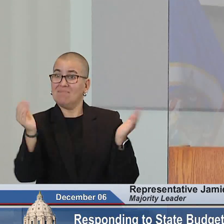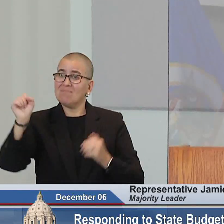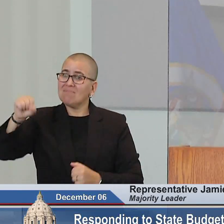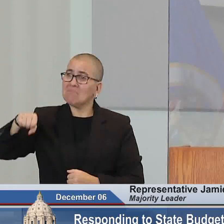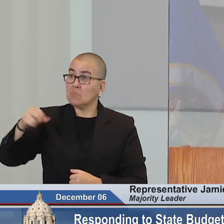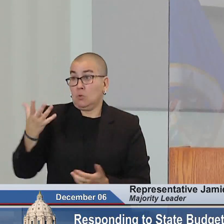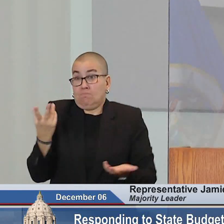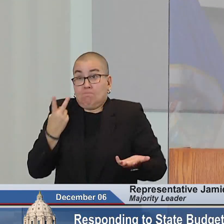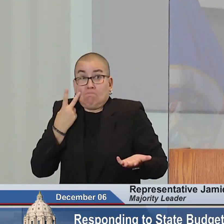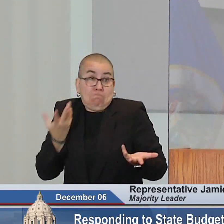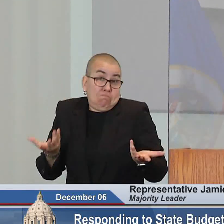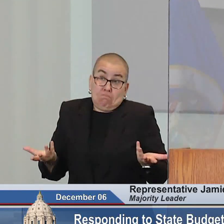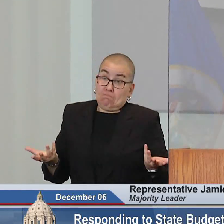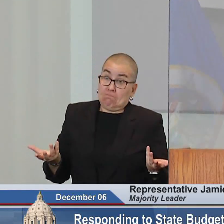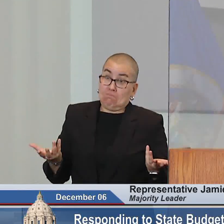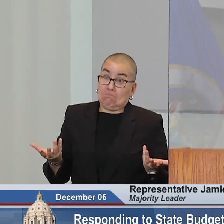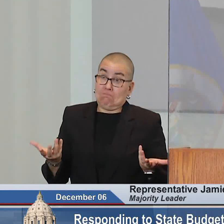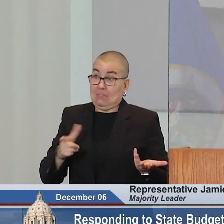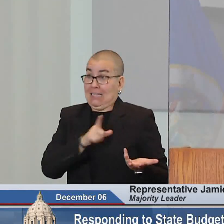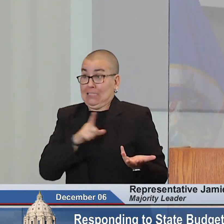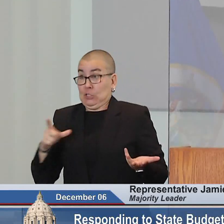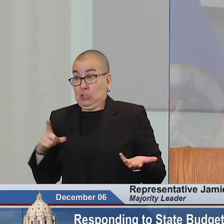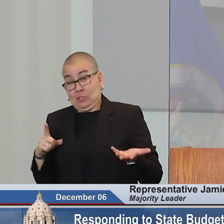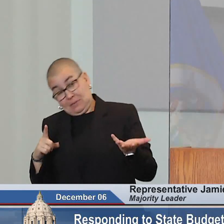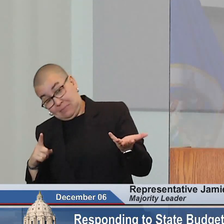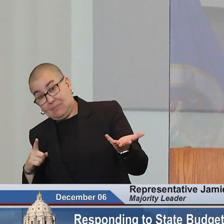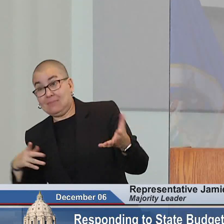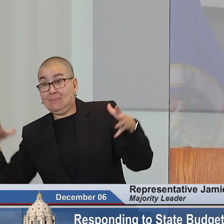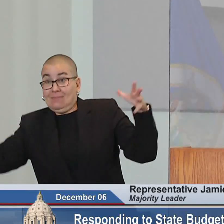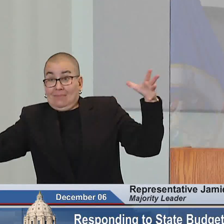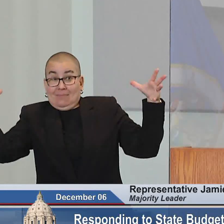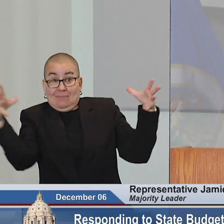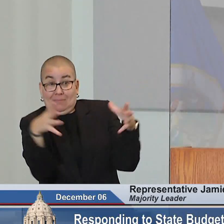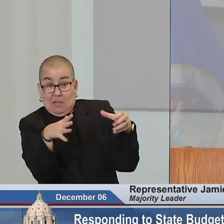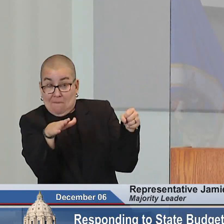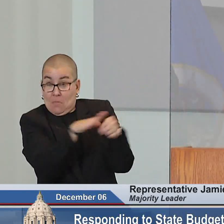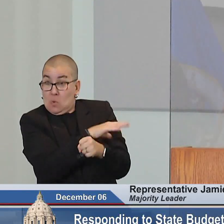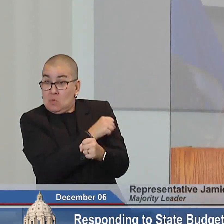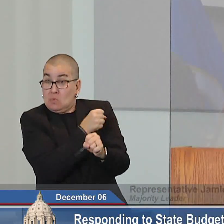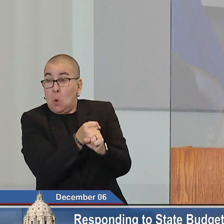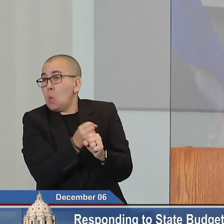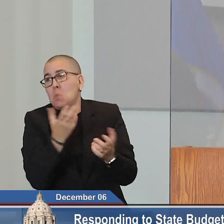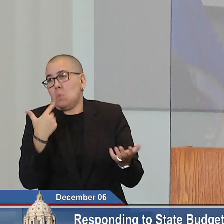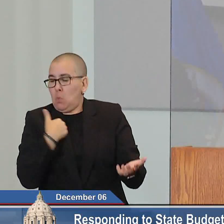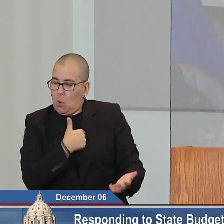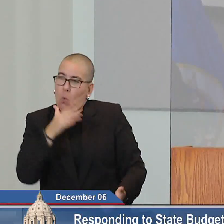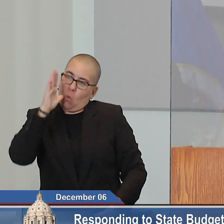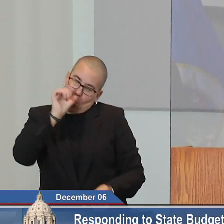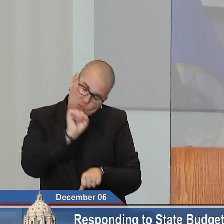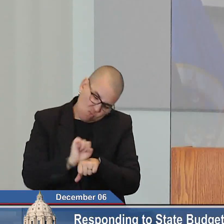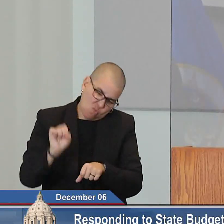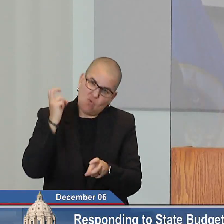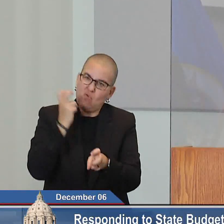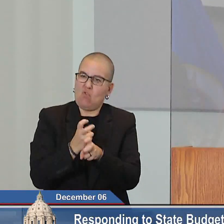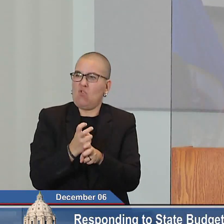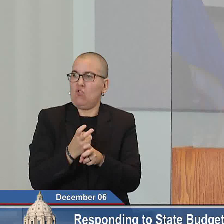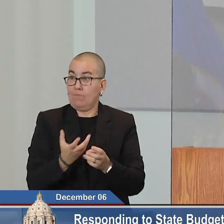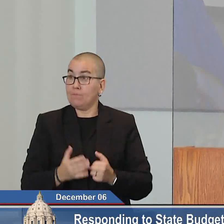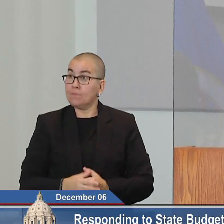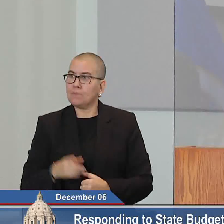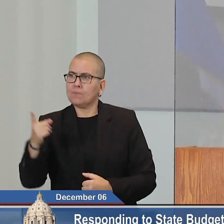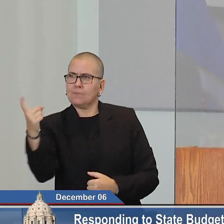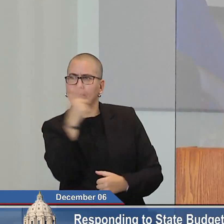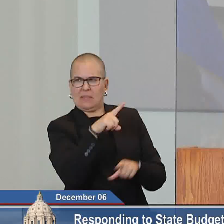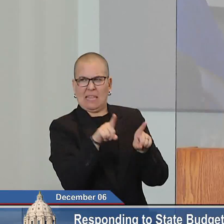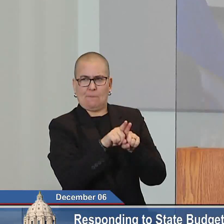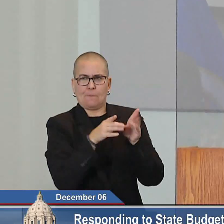get broad and bipartisan support in the legislature. But I know that we'll be working hard on those priorities with the Senate. Where are some of the places that you feel you